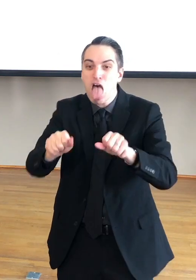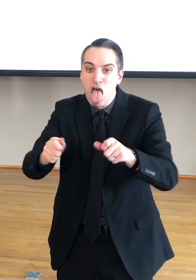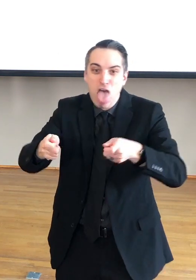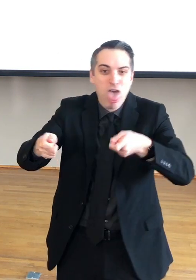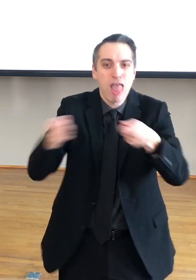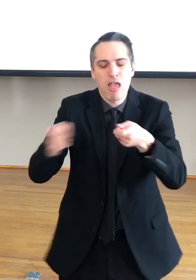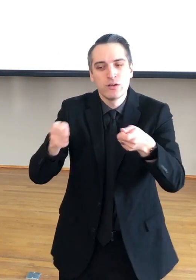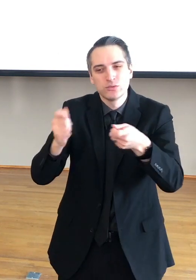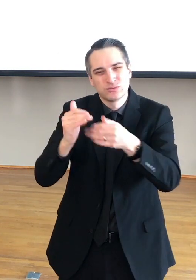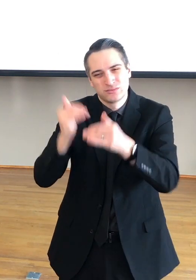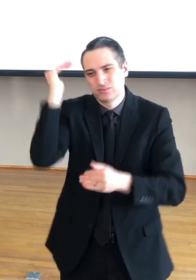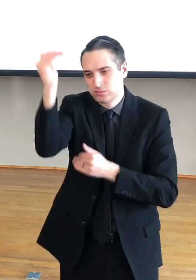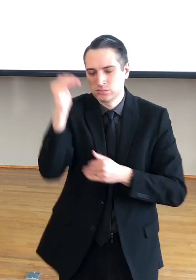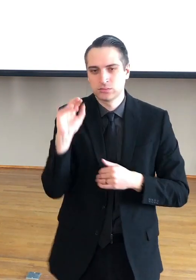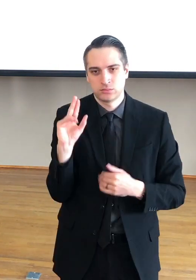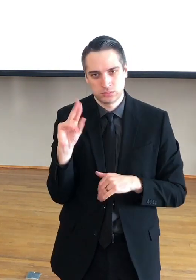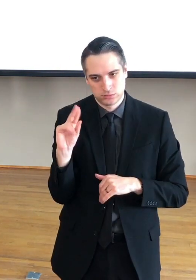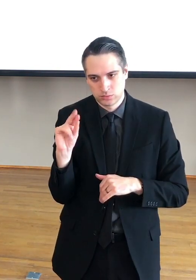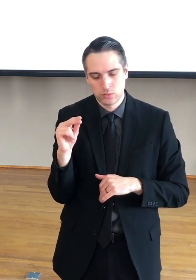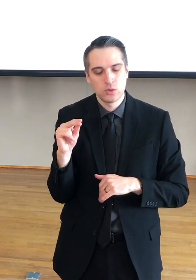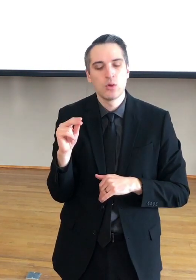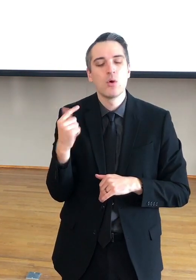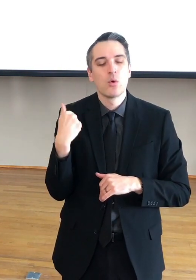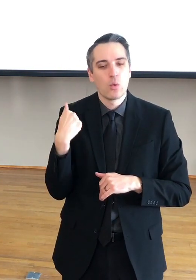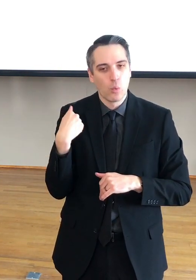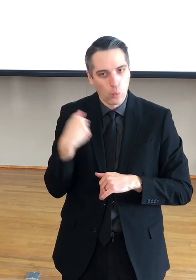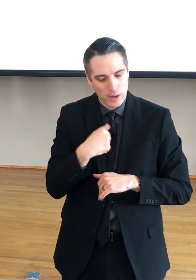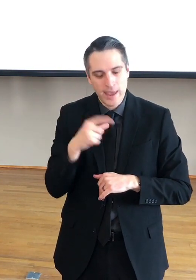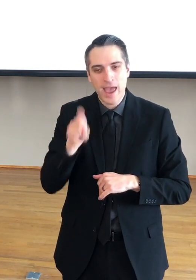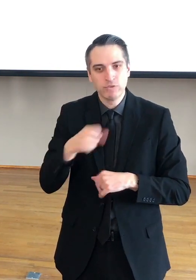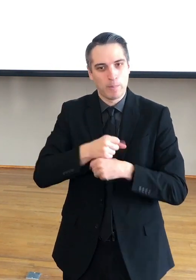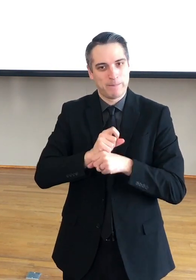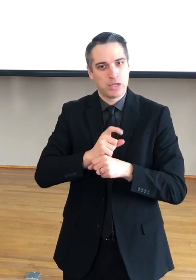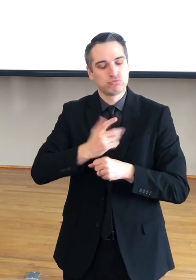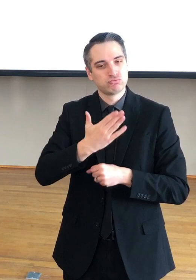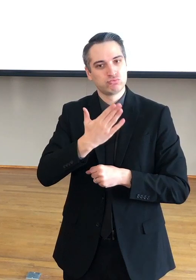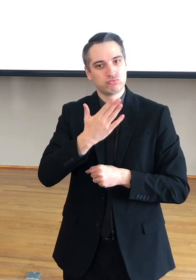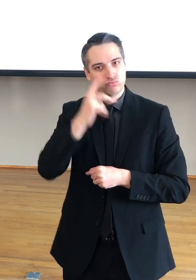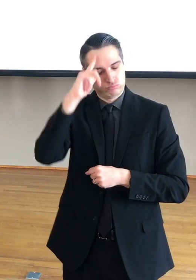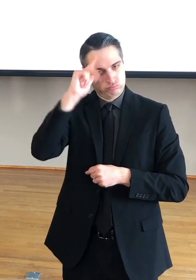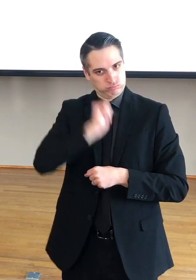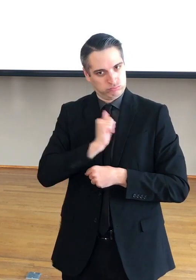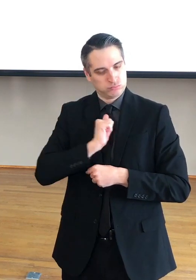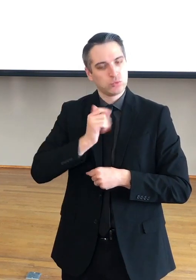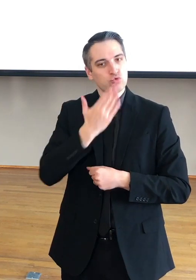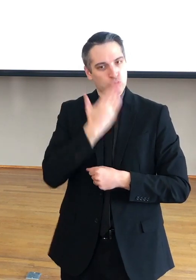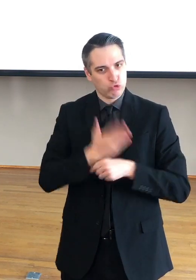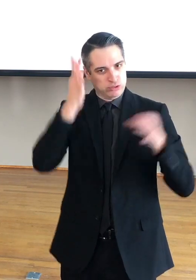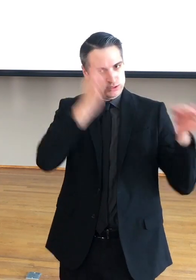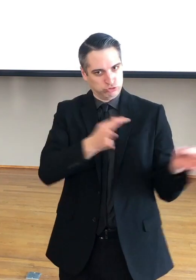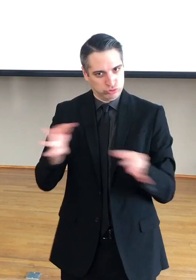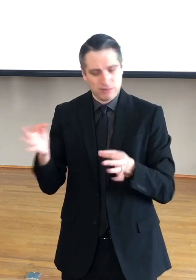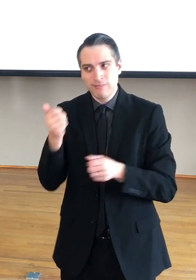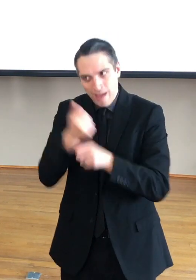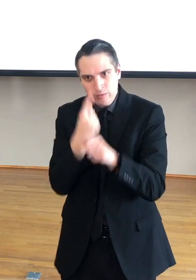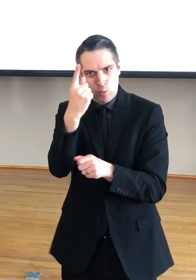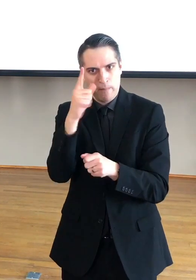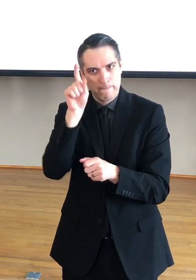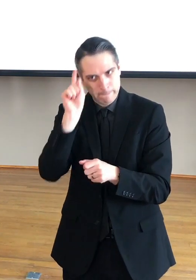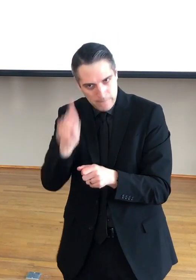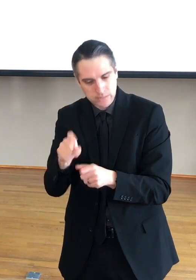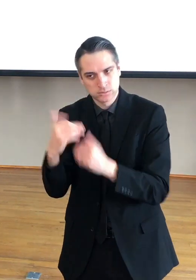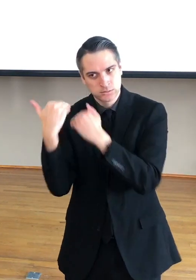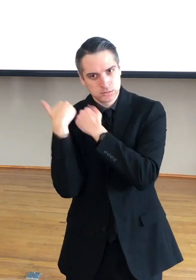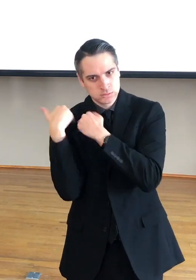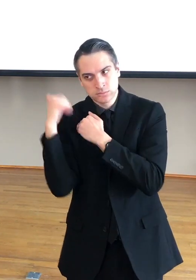mandate certain things. We have to be self-governing of ourselves. Everyone has to play a part in the safeguard of our community. And so